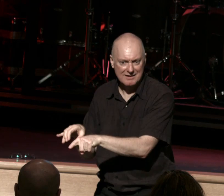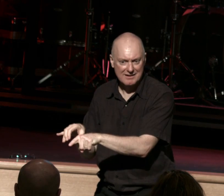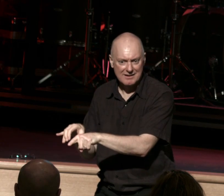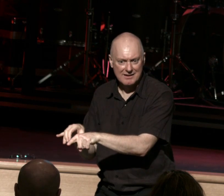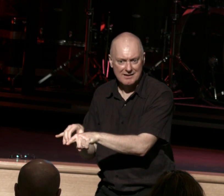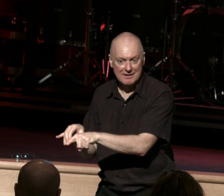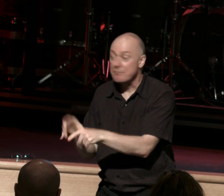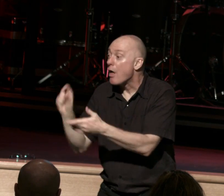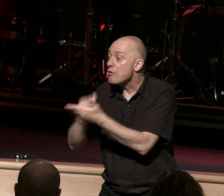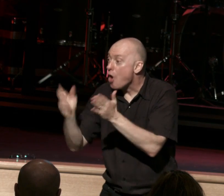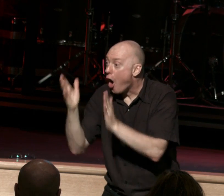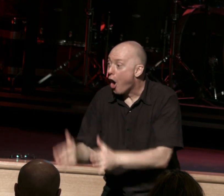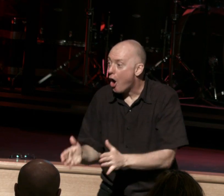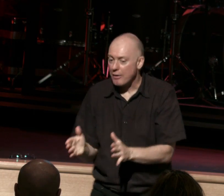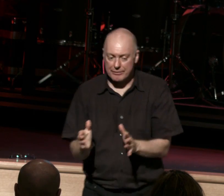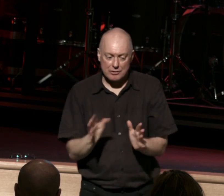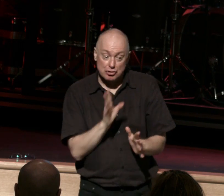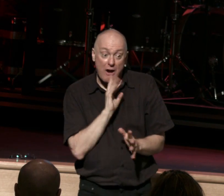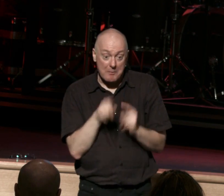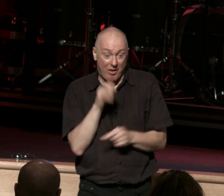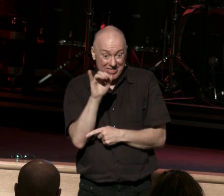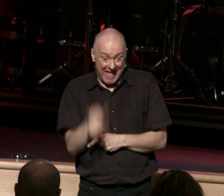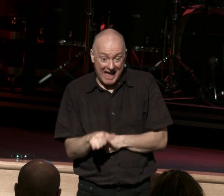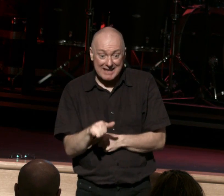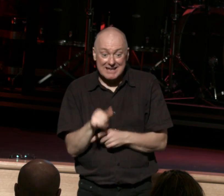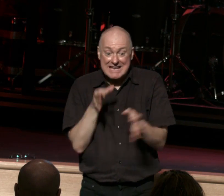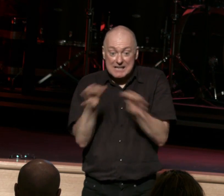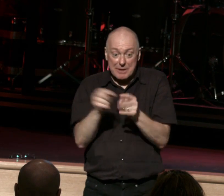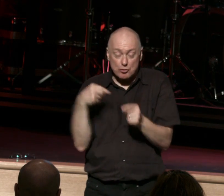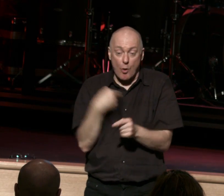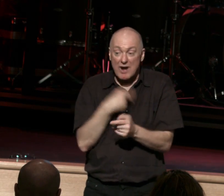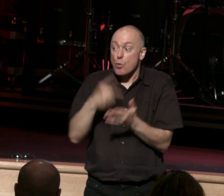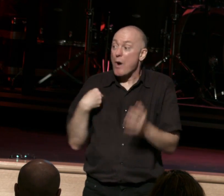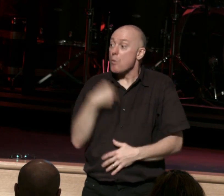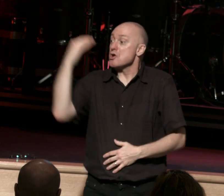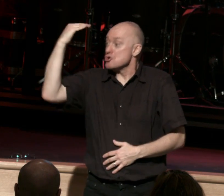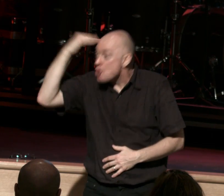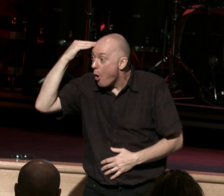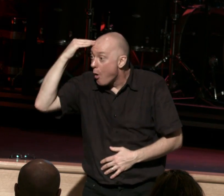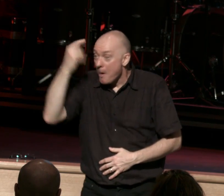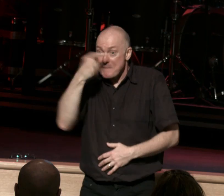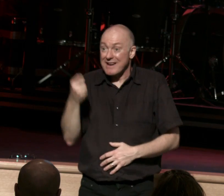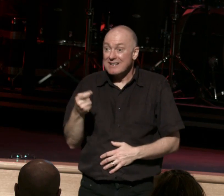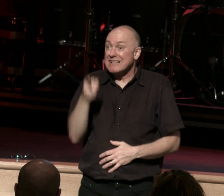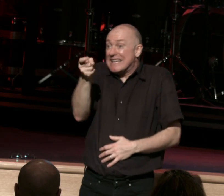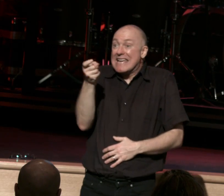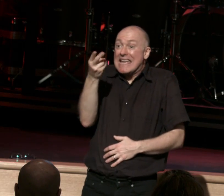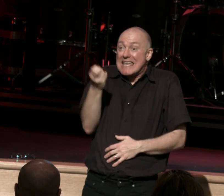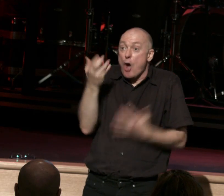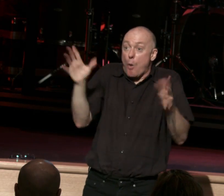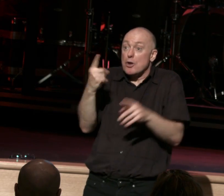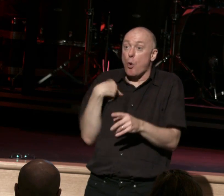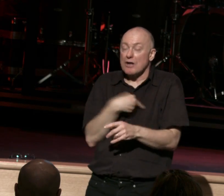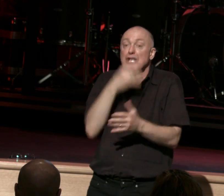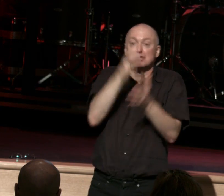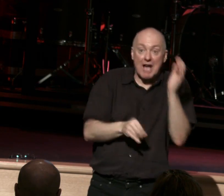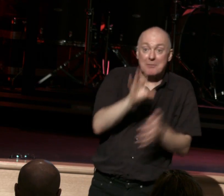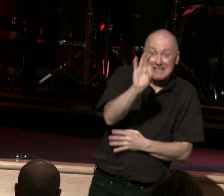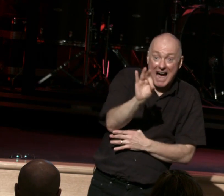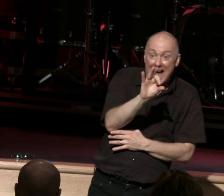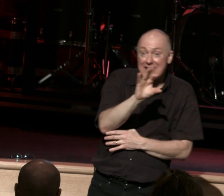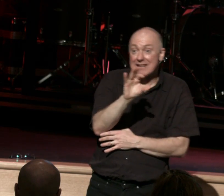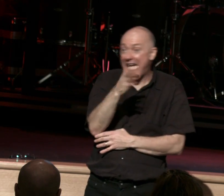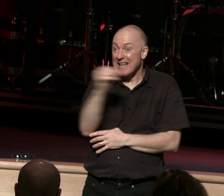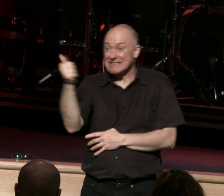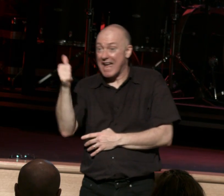covenant there. So the author here is commentating on these things, and he's telling us what we know because he's already told us in chapters